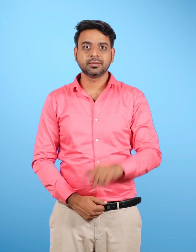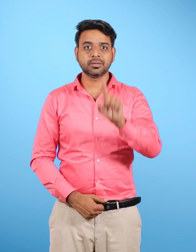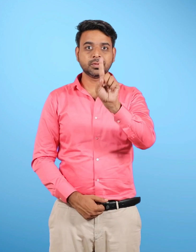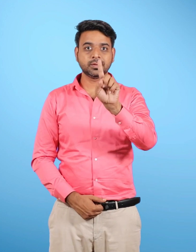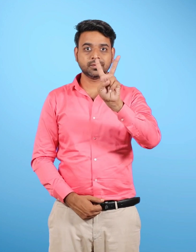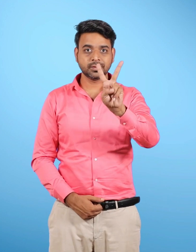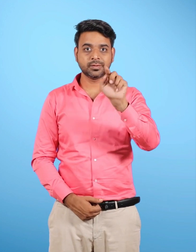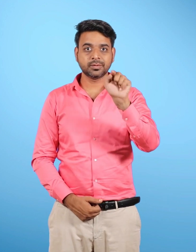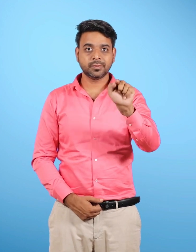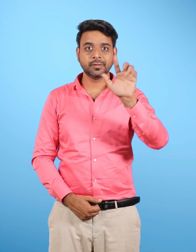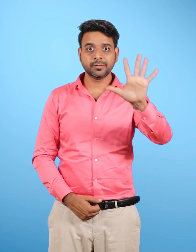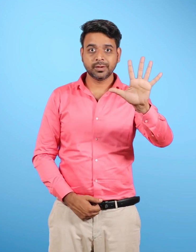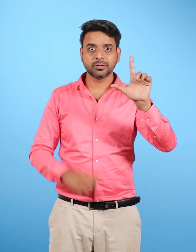Figure 12.5 shows